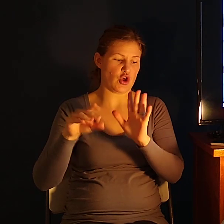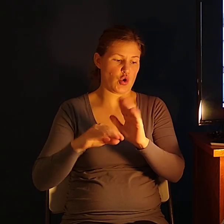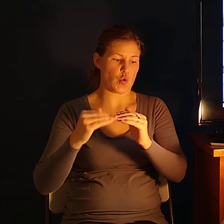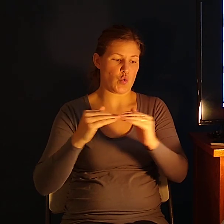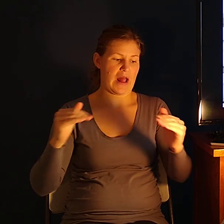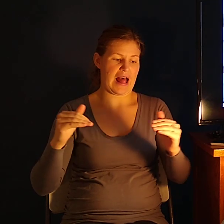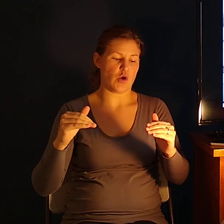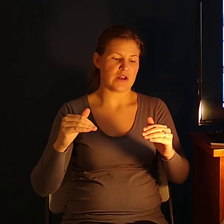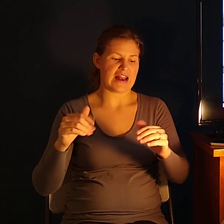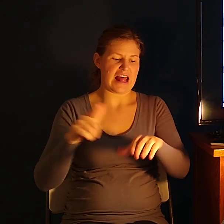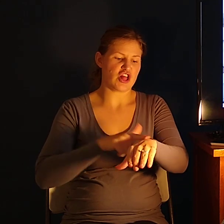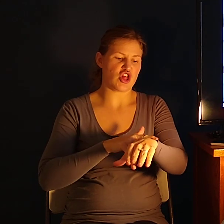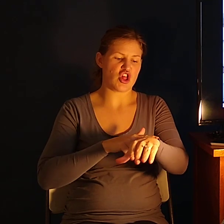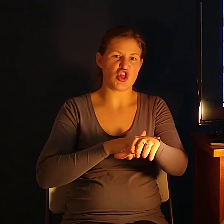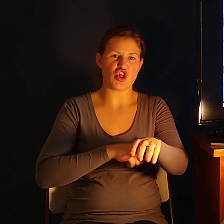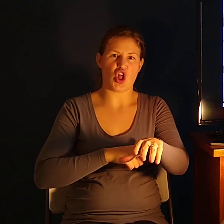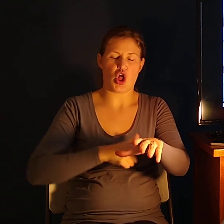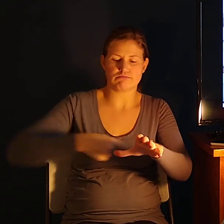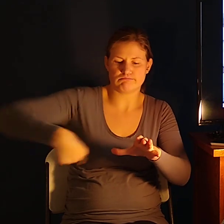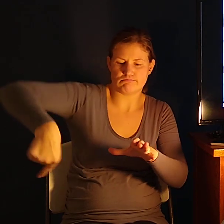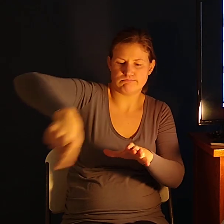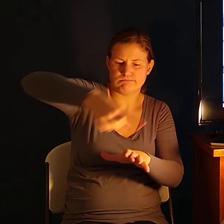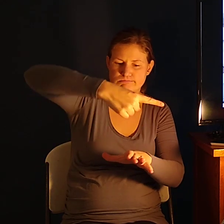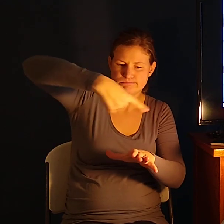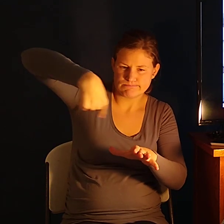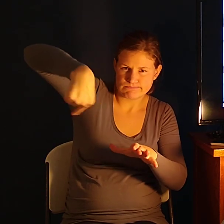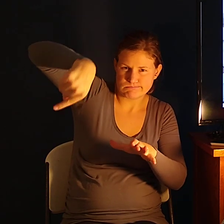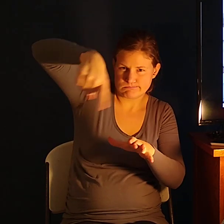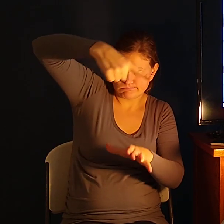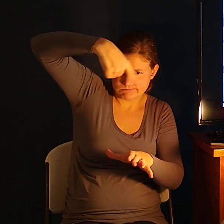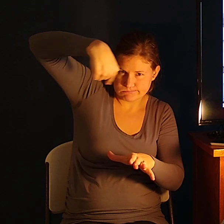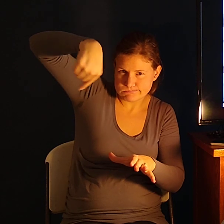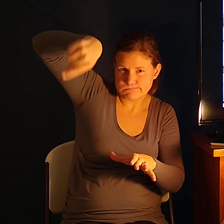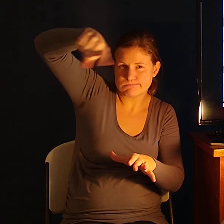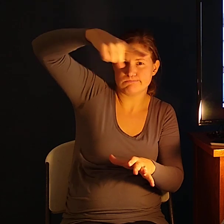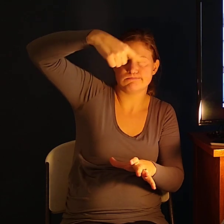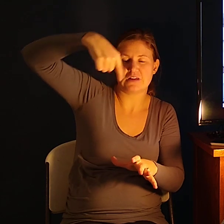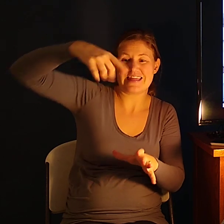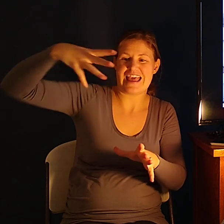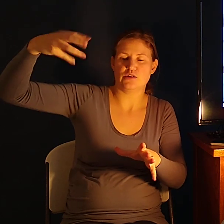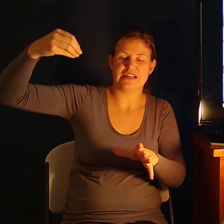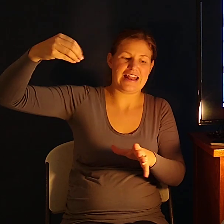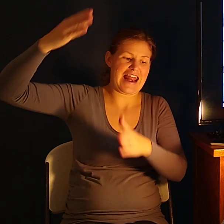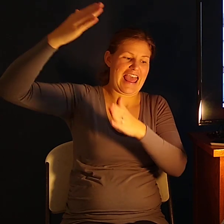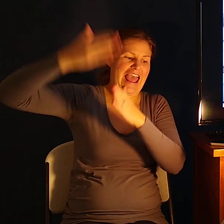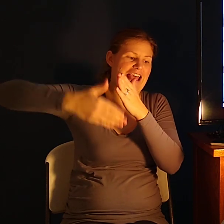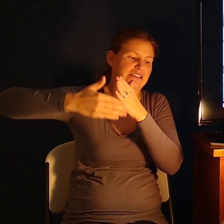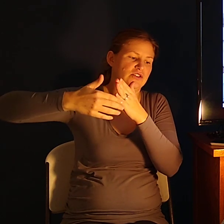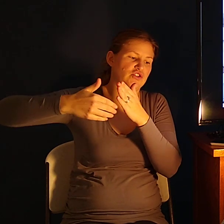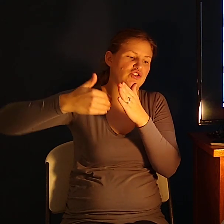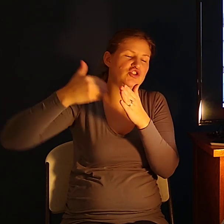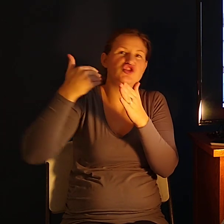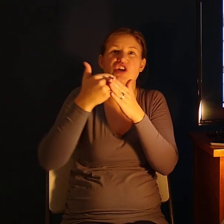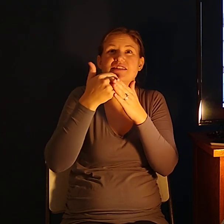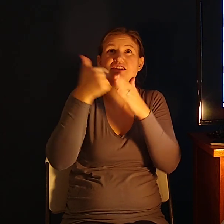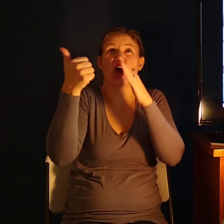long continuous spiral along the outer edges of the building to end just under the ceiling